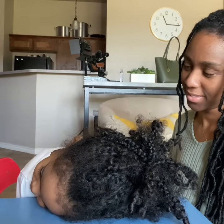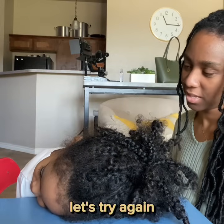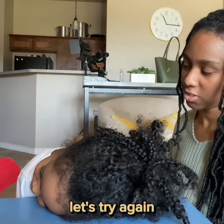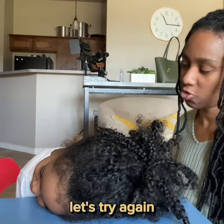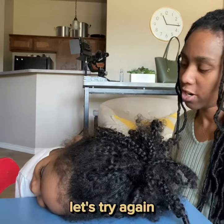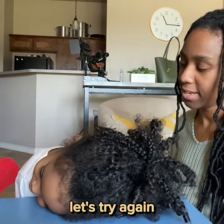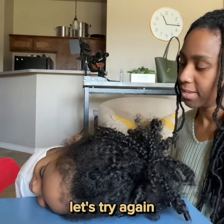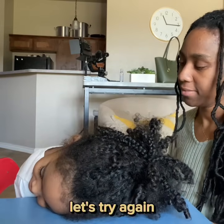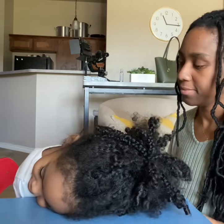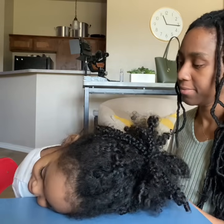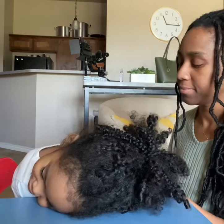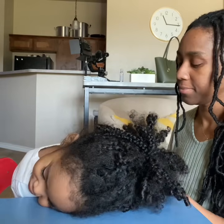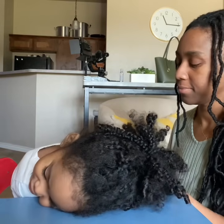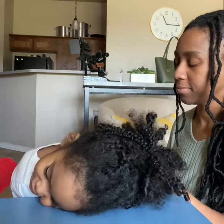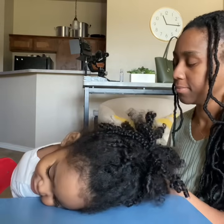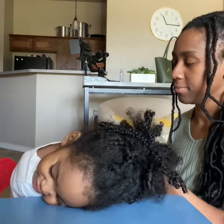Let's try again.